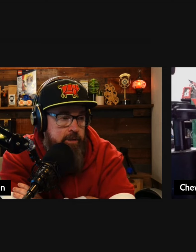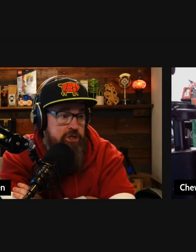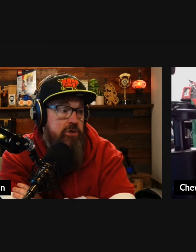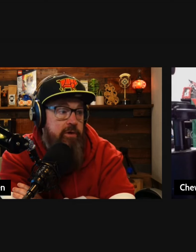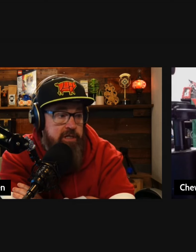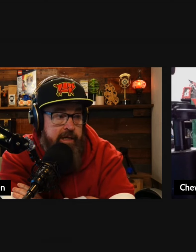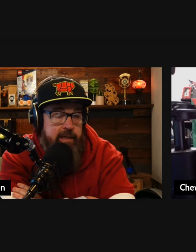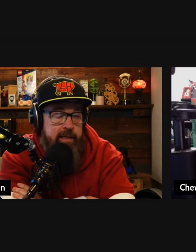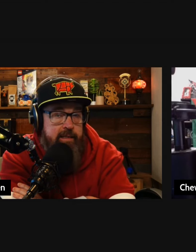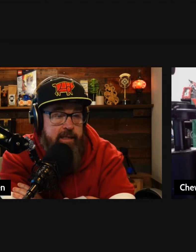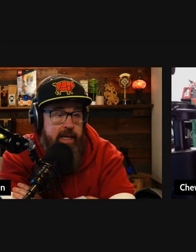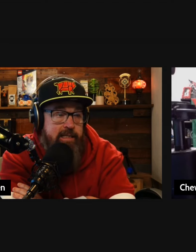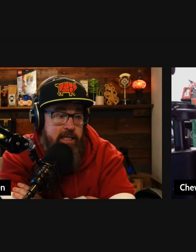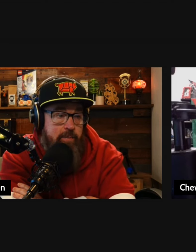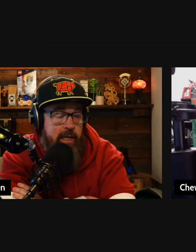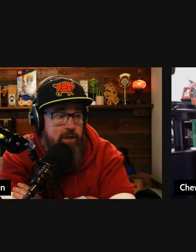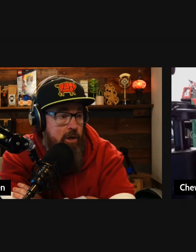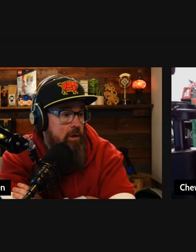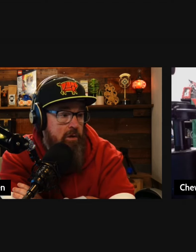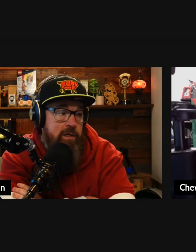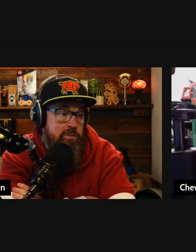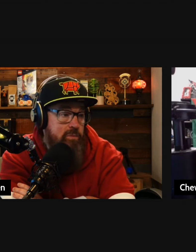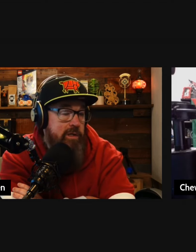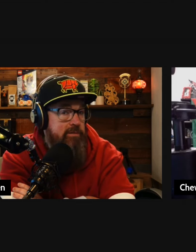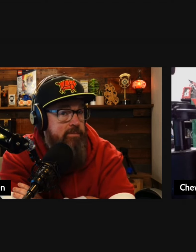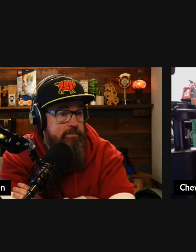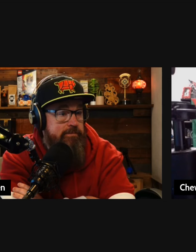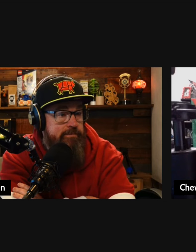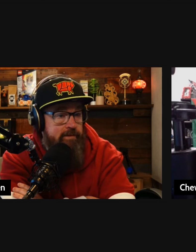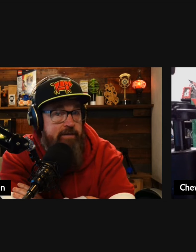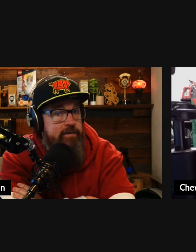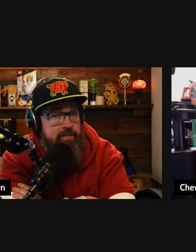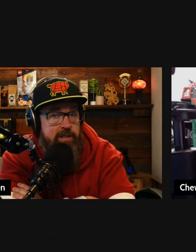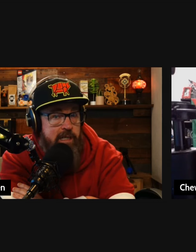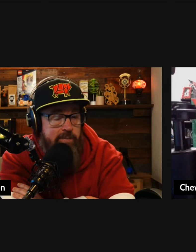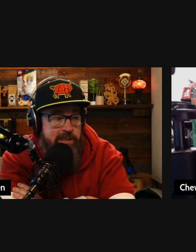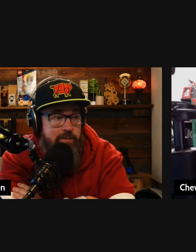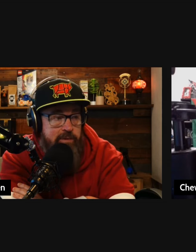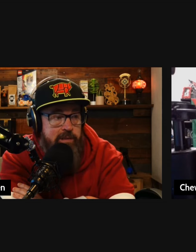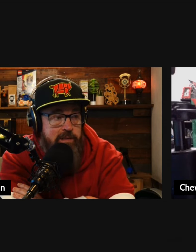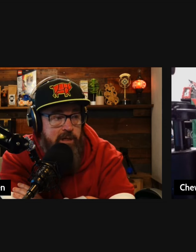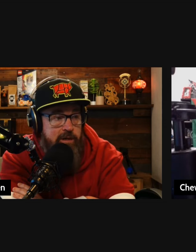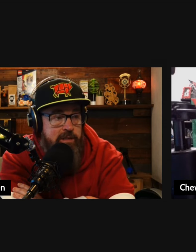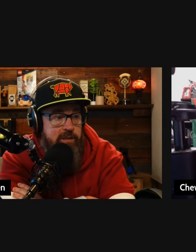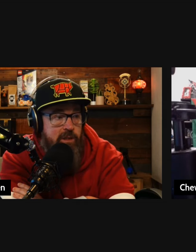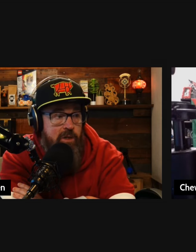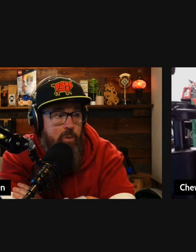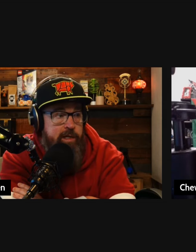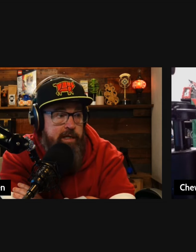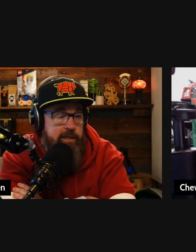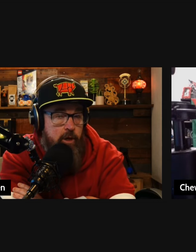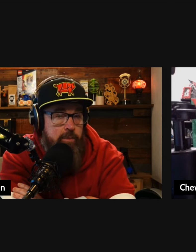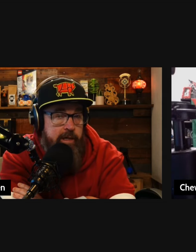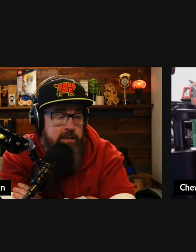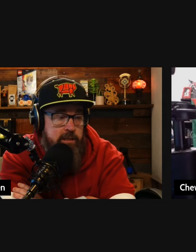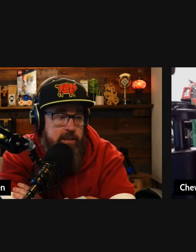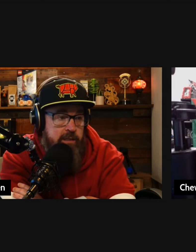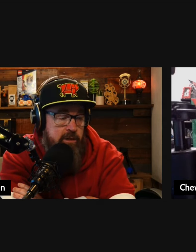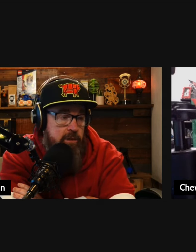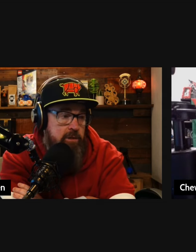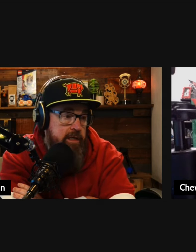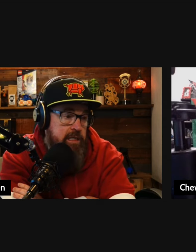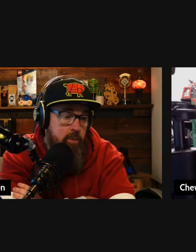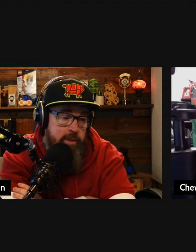the maturity to take a step back and go, guys, we fluffed this up something serious. We need to go back